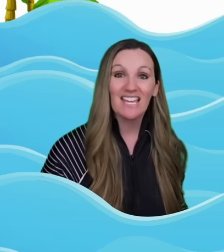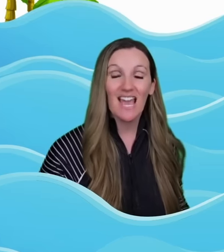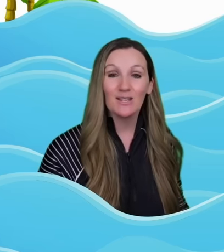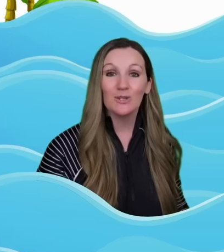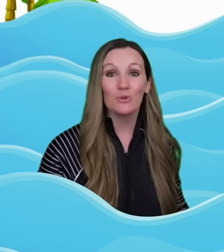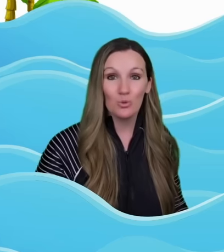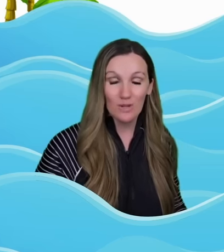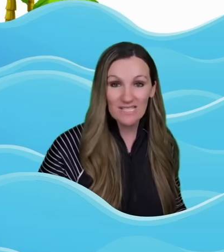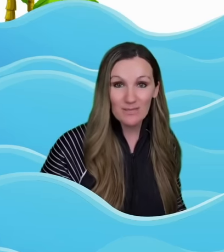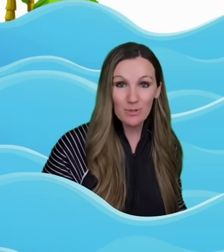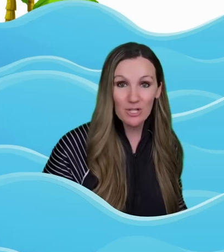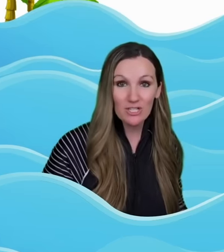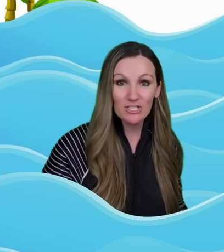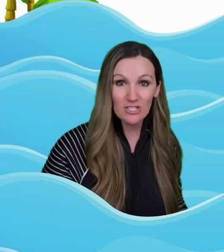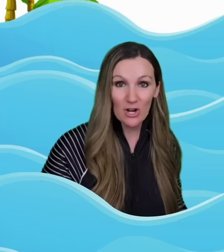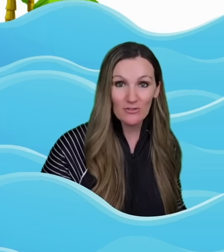you whisper starfish?